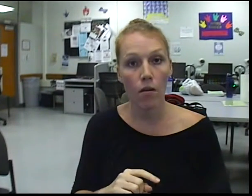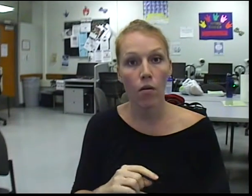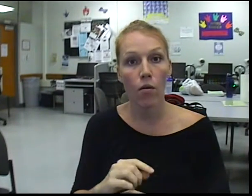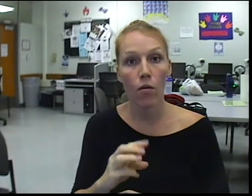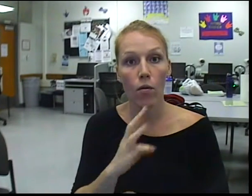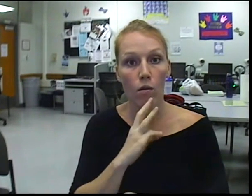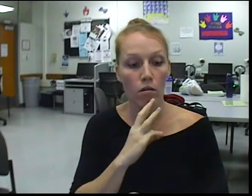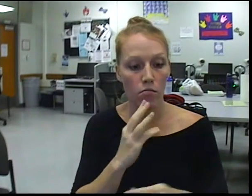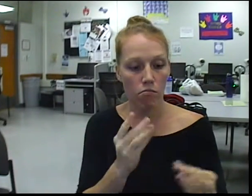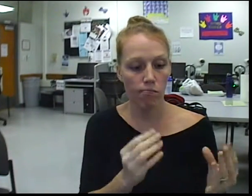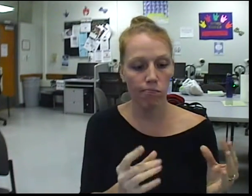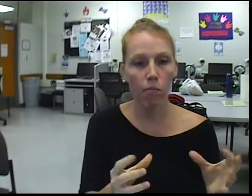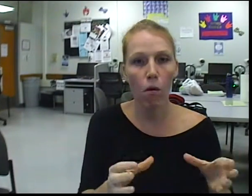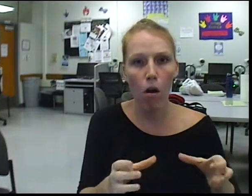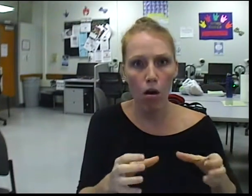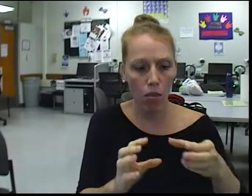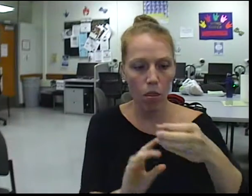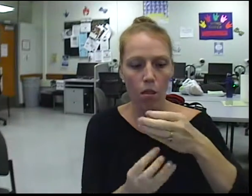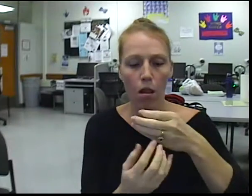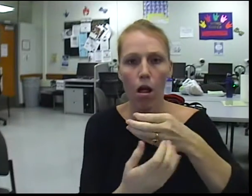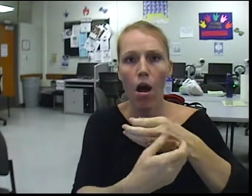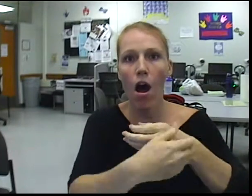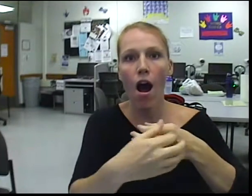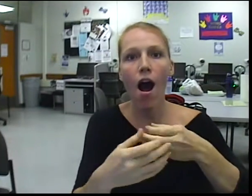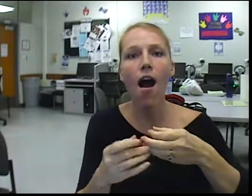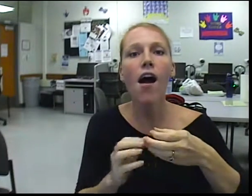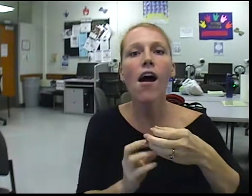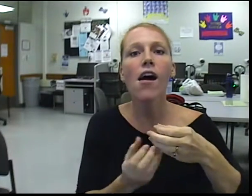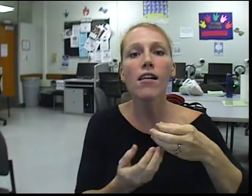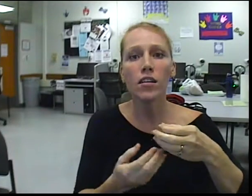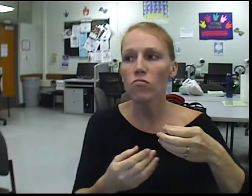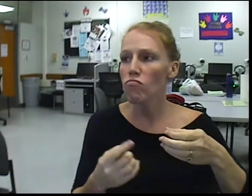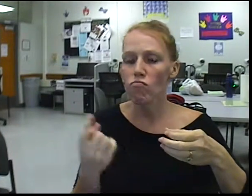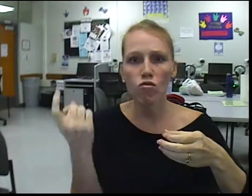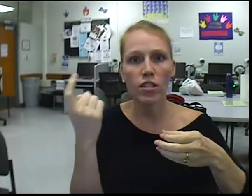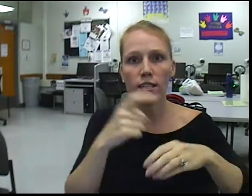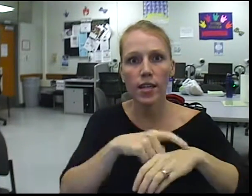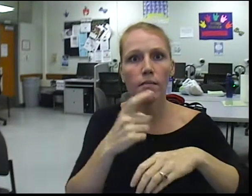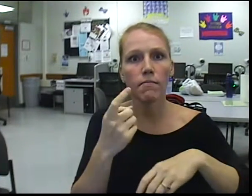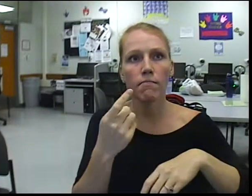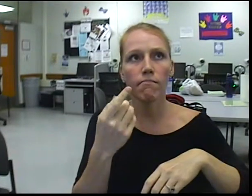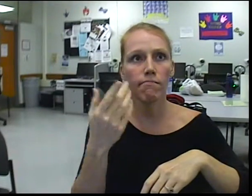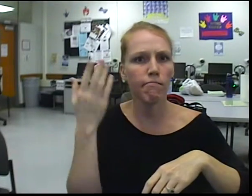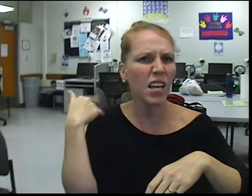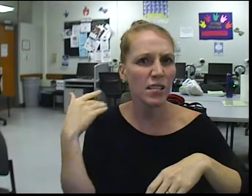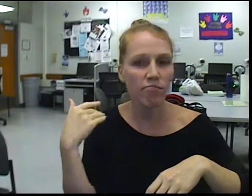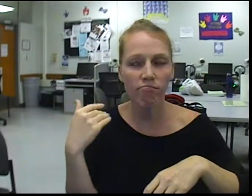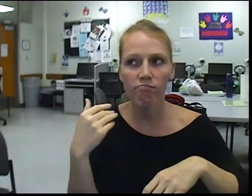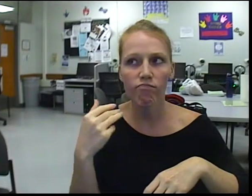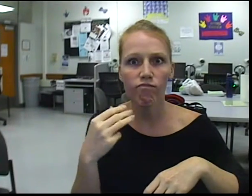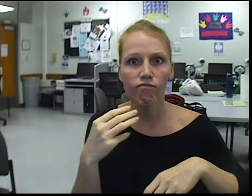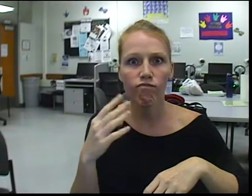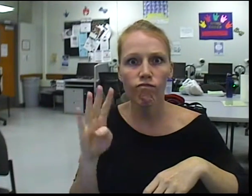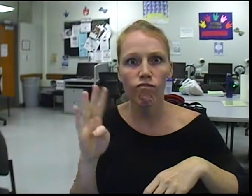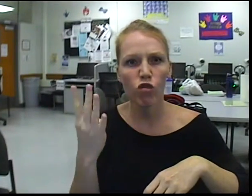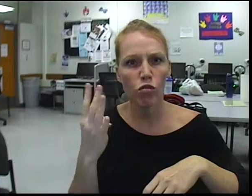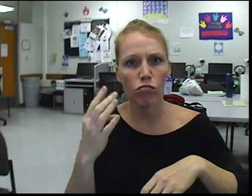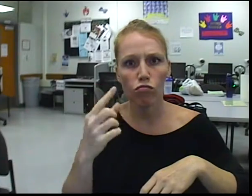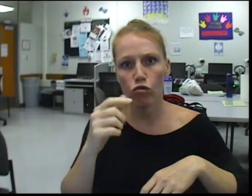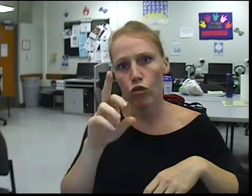this, we'll do it here in a little bit. One time I was talking about condensation in fourth grade, and I asked them, I told them, here's the glass, it's got water on